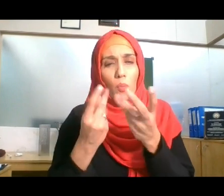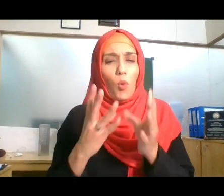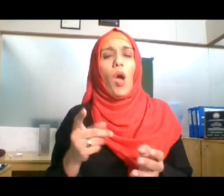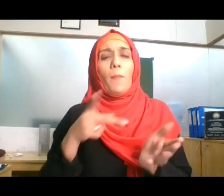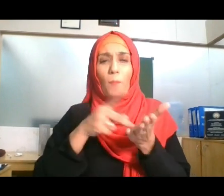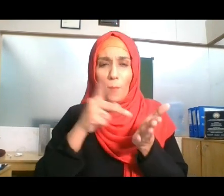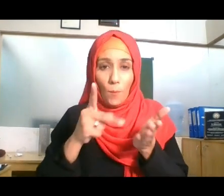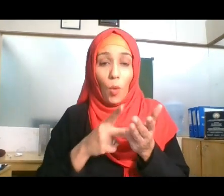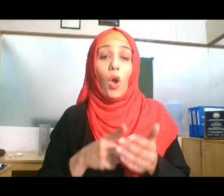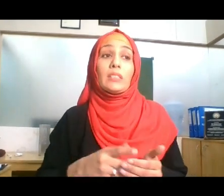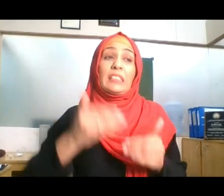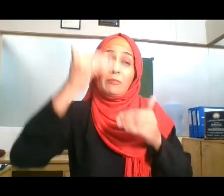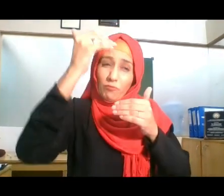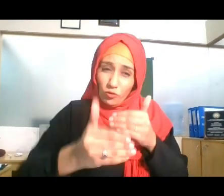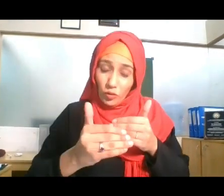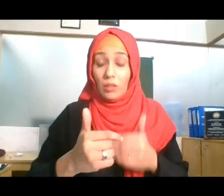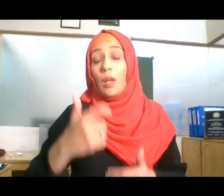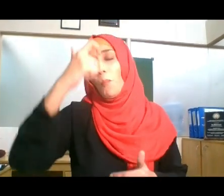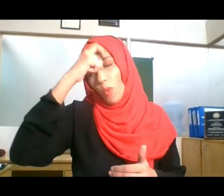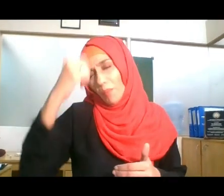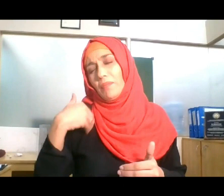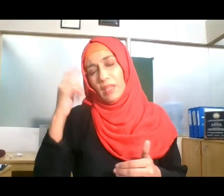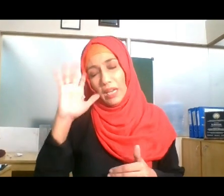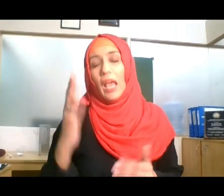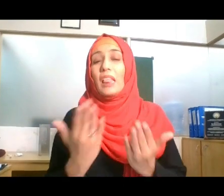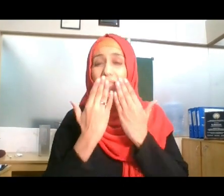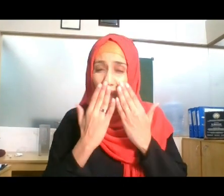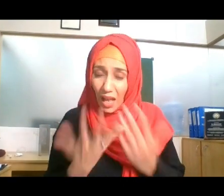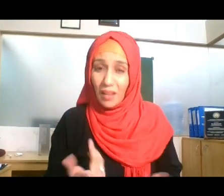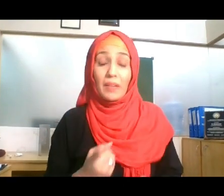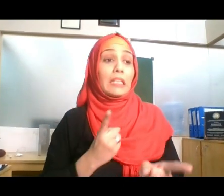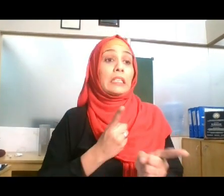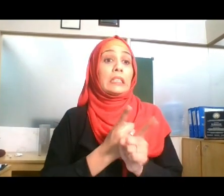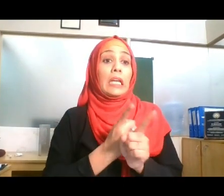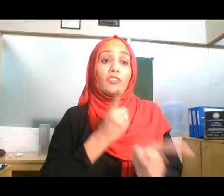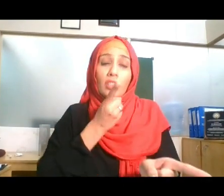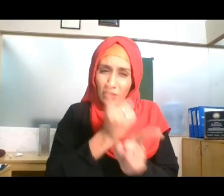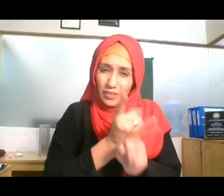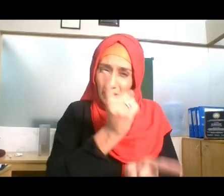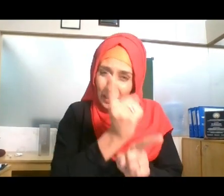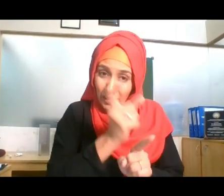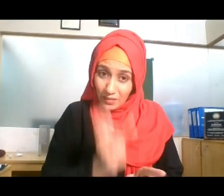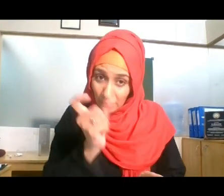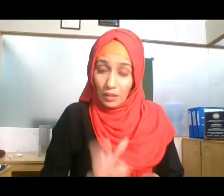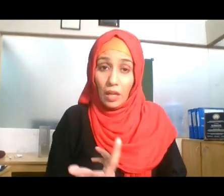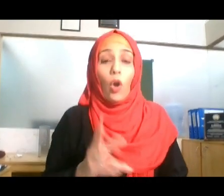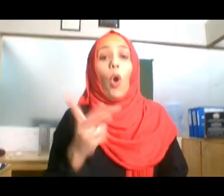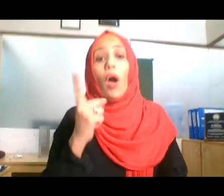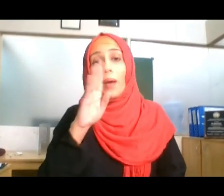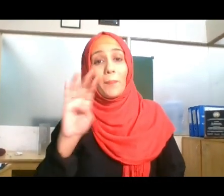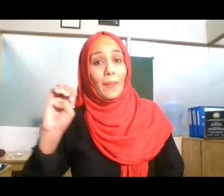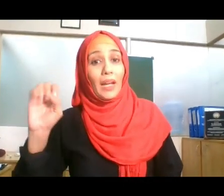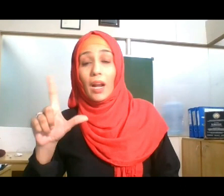very real challenge, which of course cuts across education, teacher training, teacher prep, as Bela highlighted, also